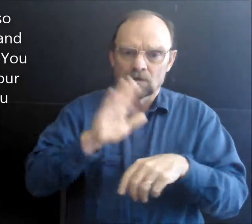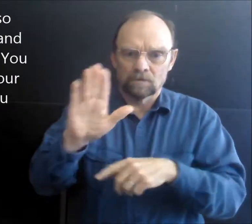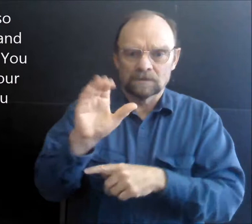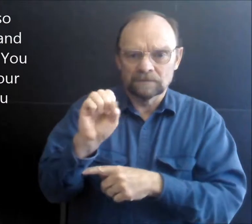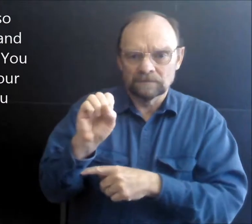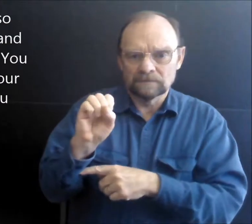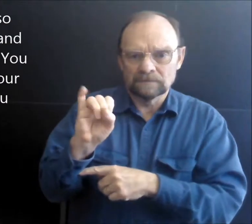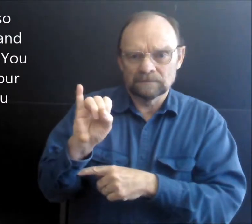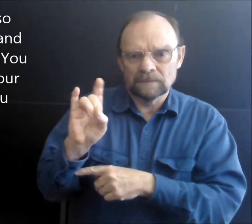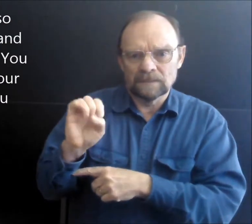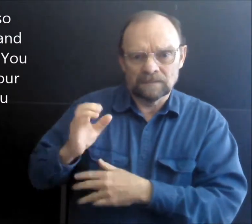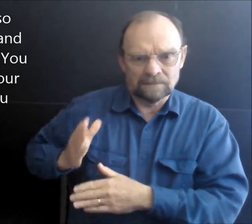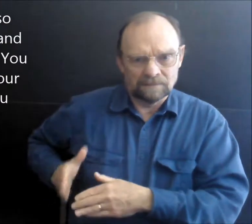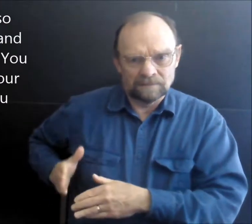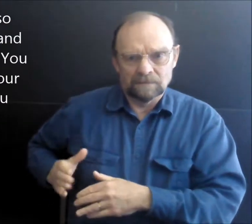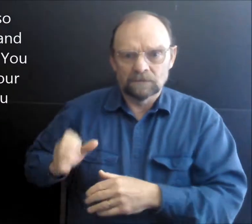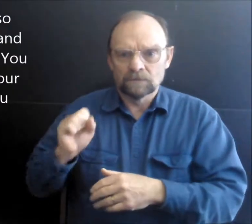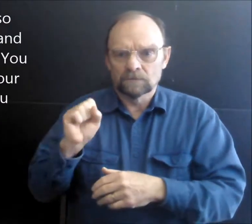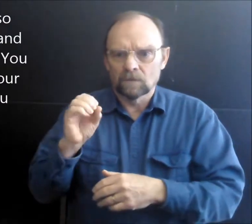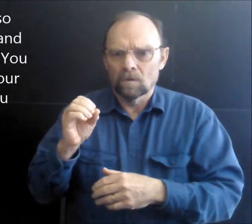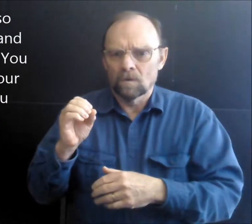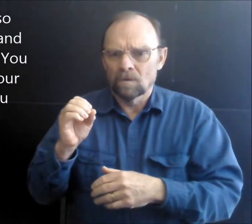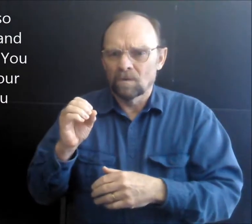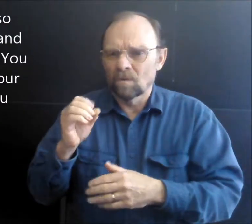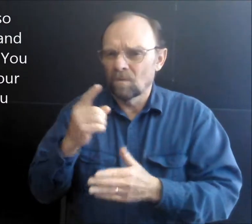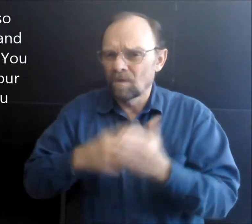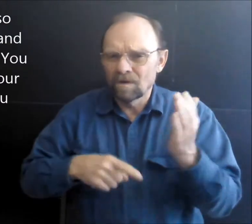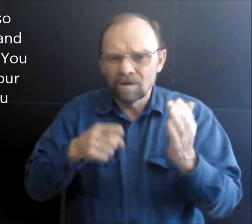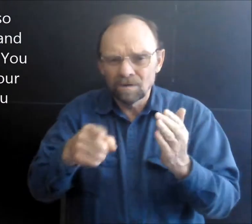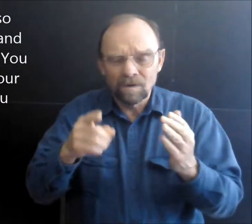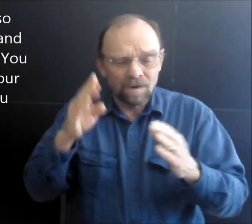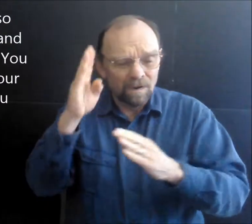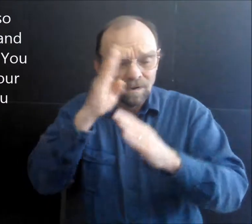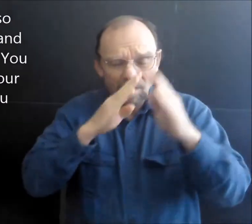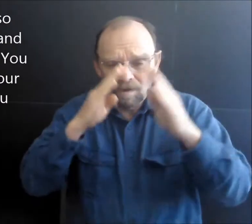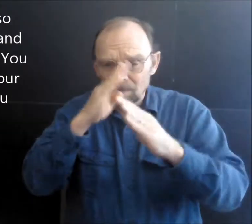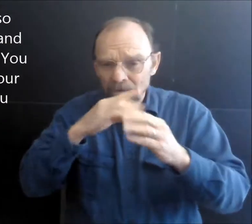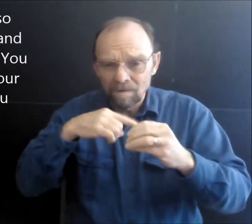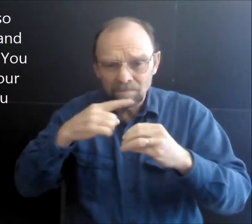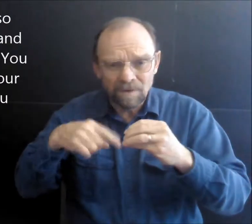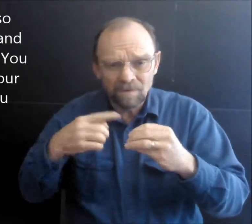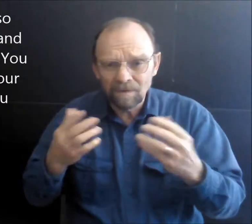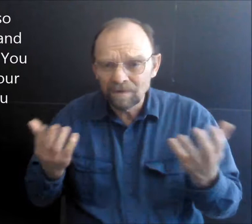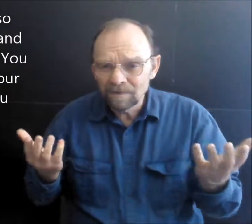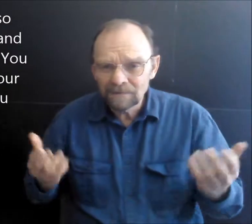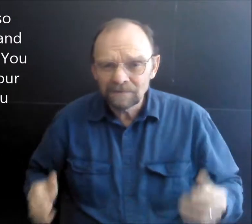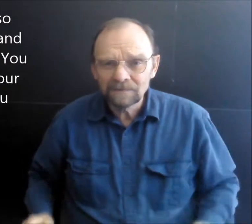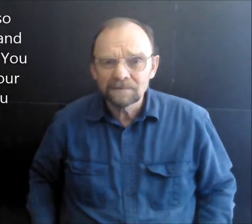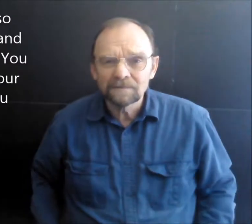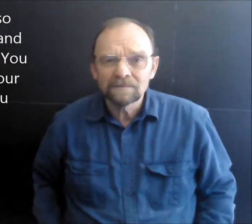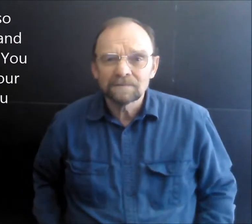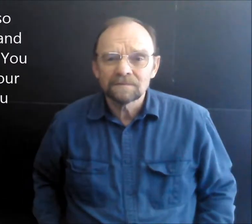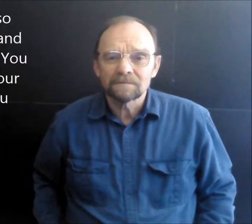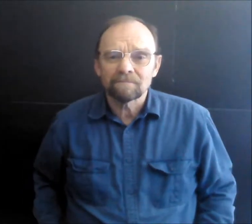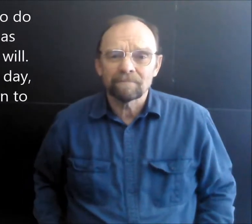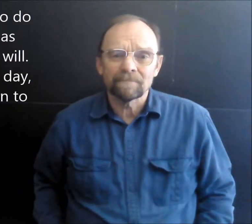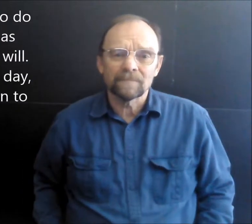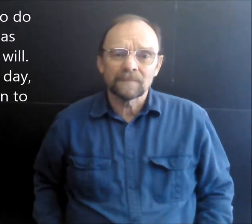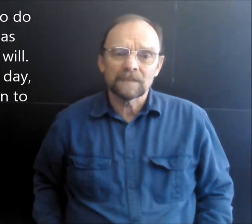I can't train you to do absolutely anything, as long as it is my will. The more